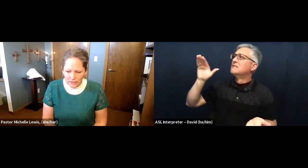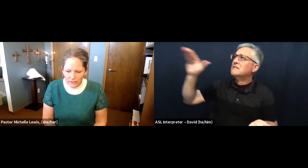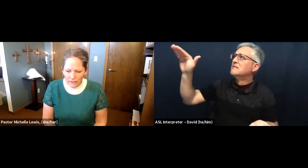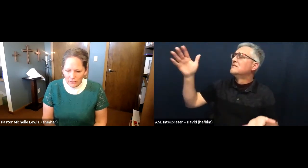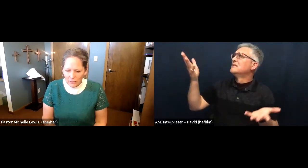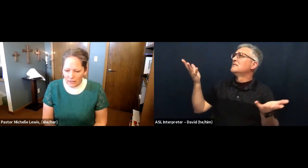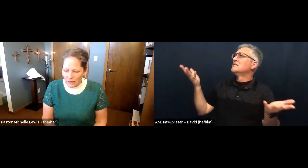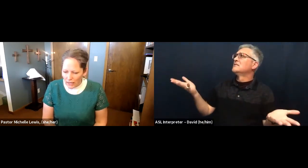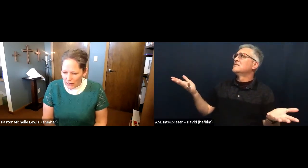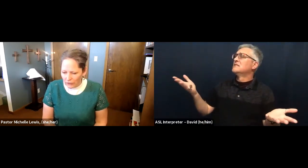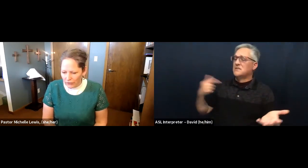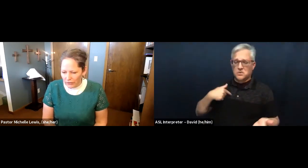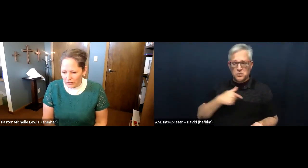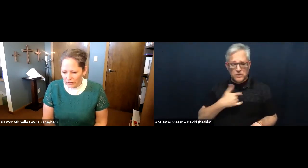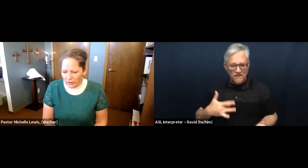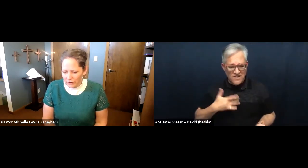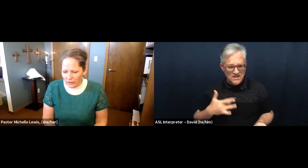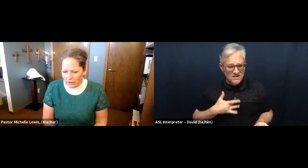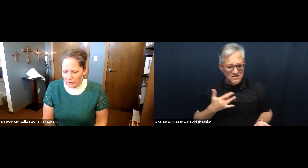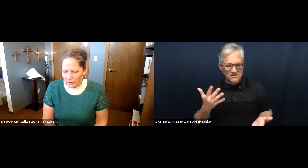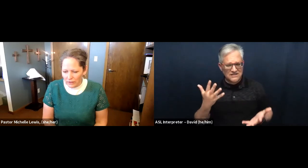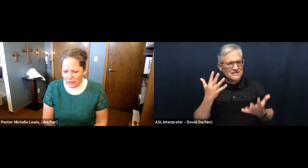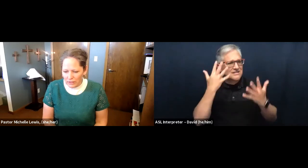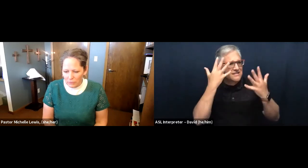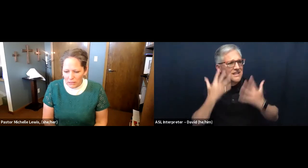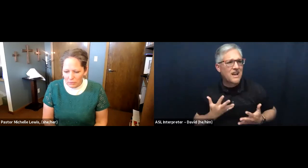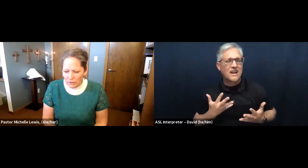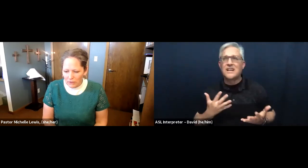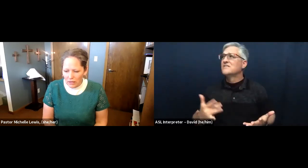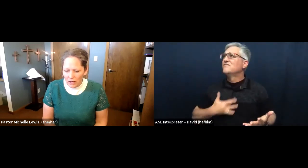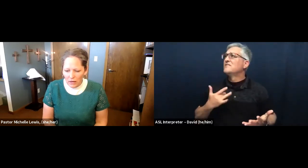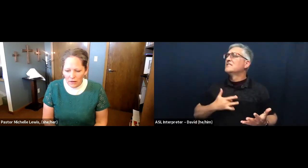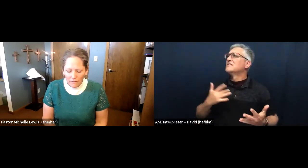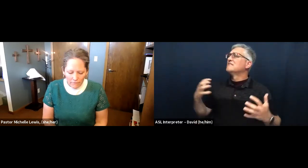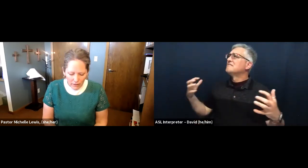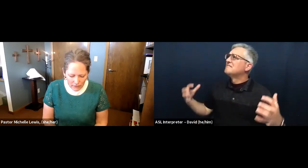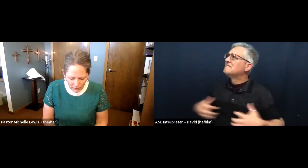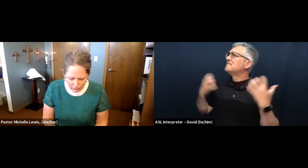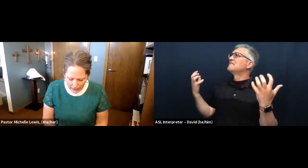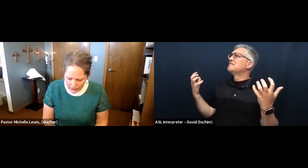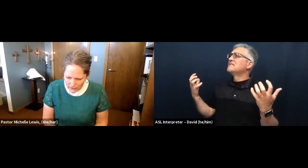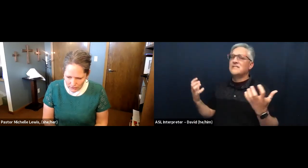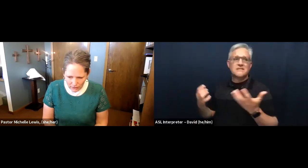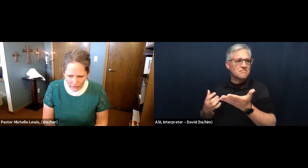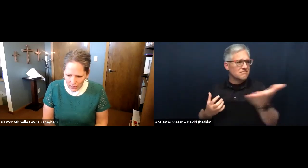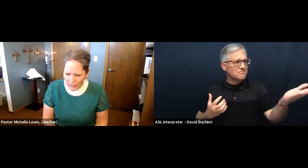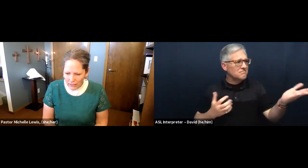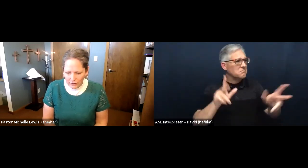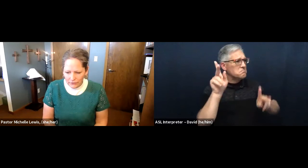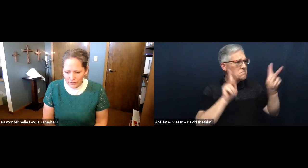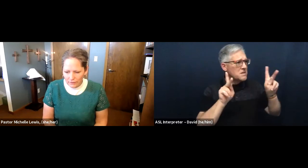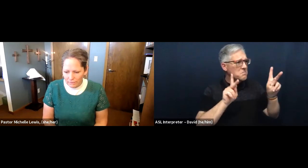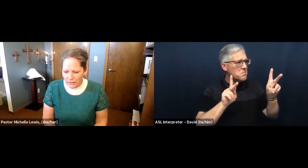saddened and angered that people and their rights are